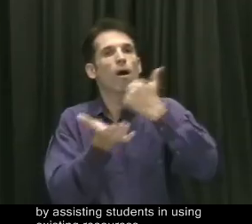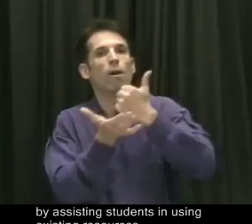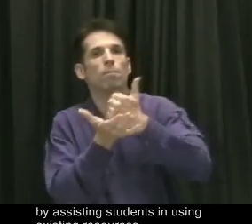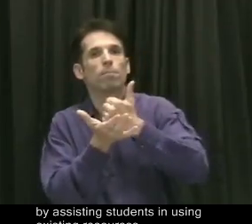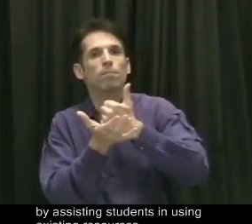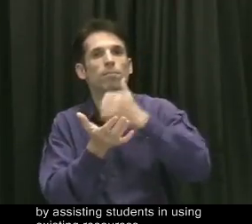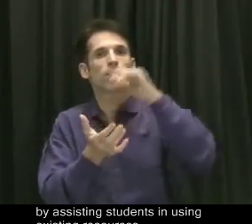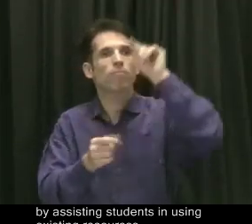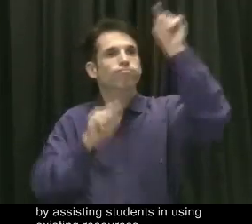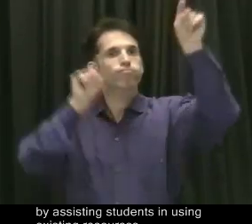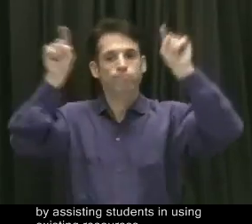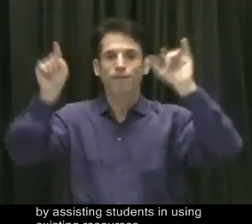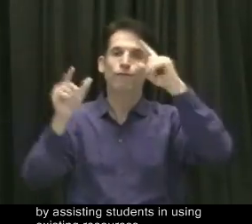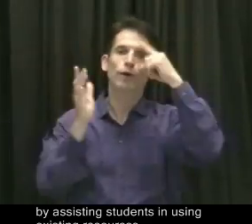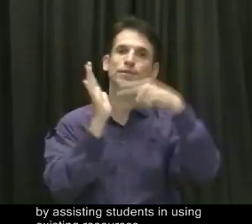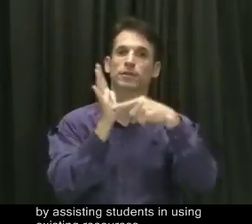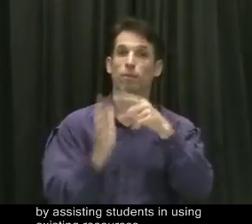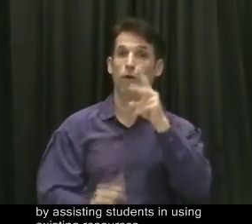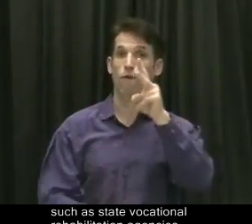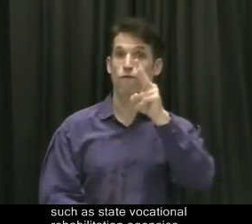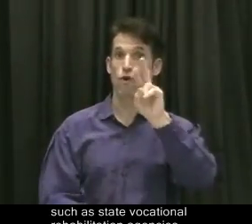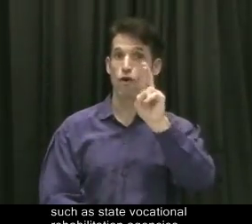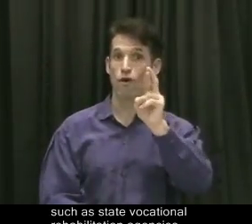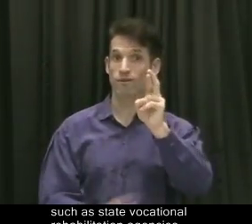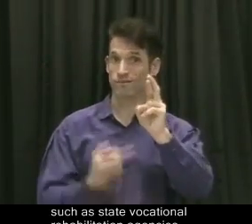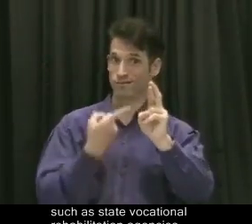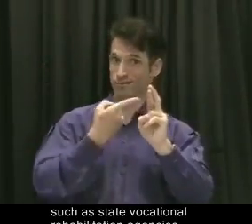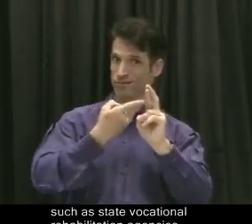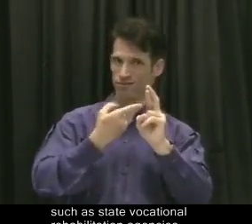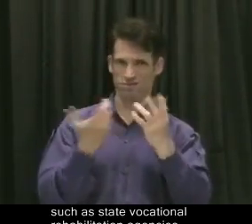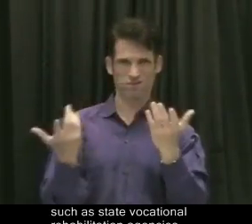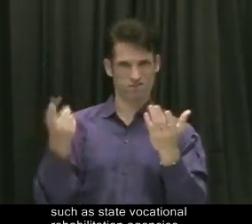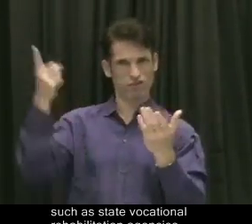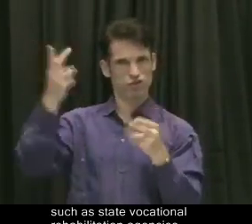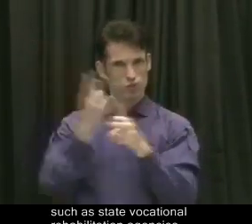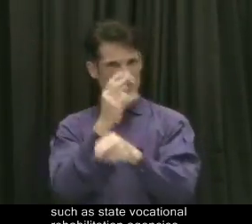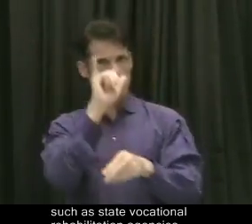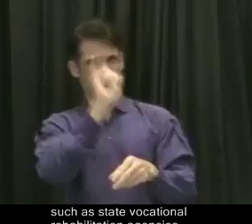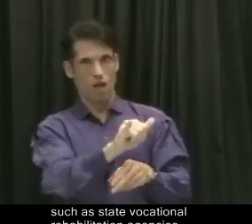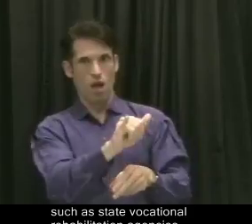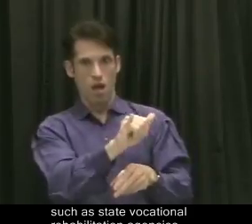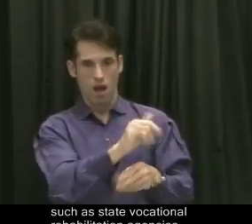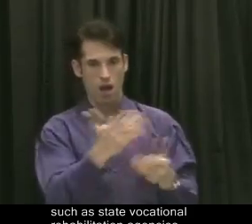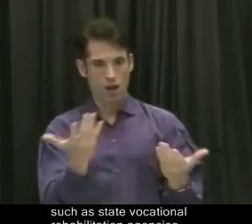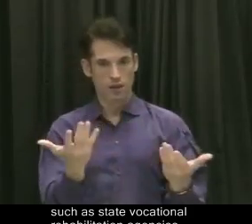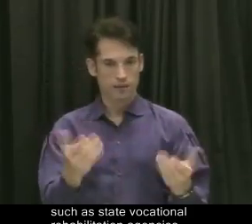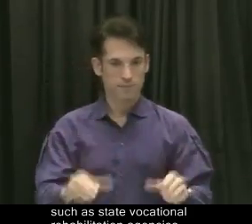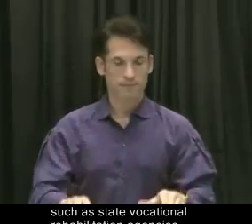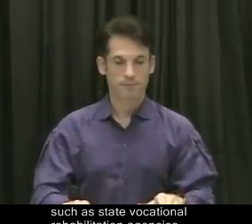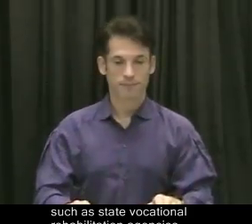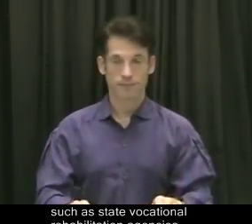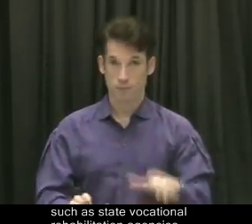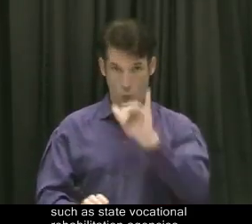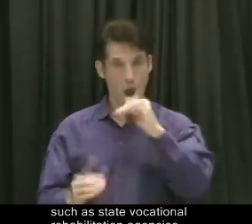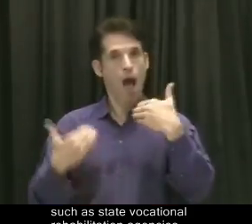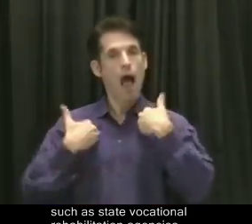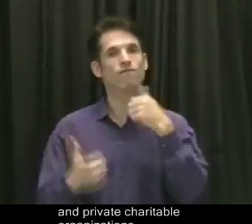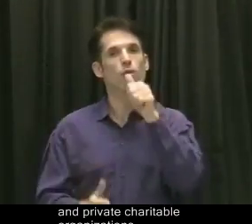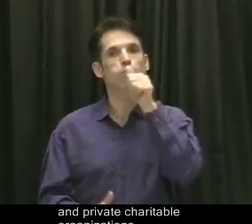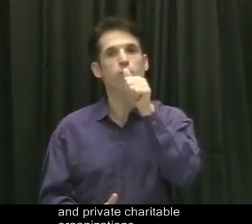such as state vocational rehabilitation agencies and private charitable organizations.